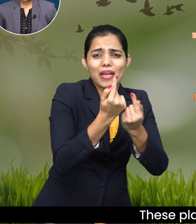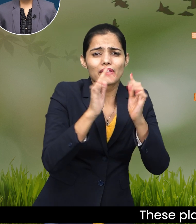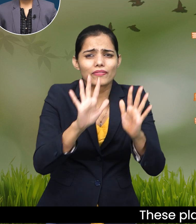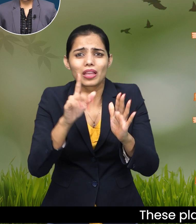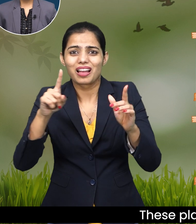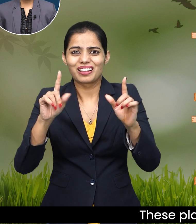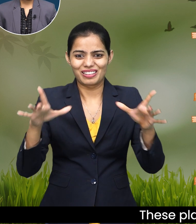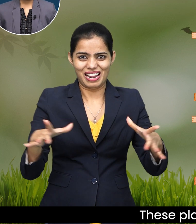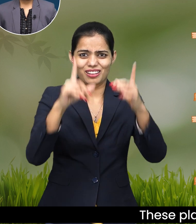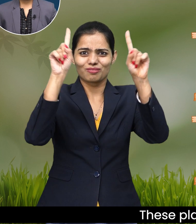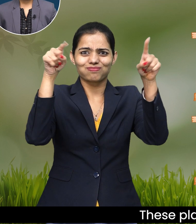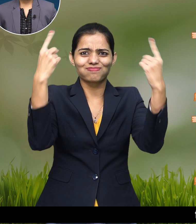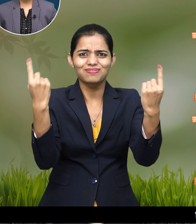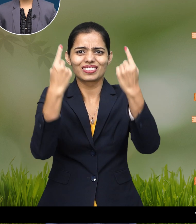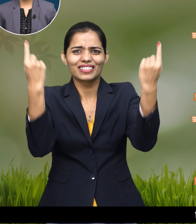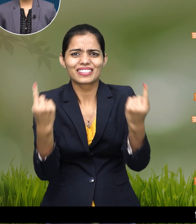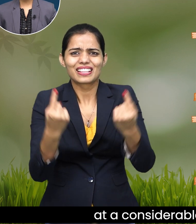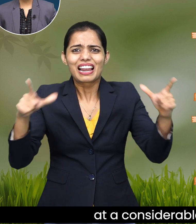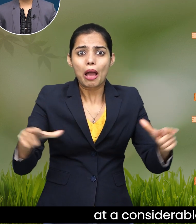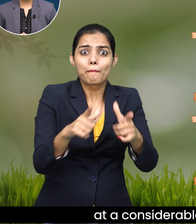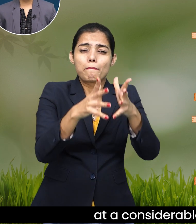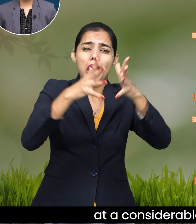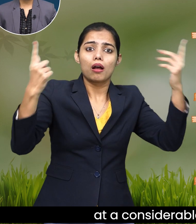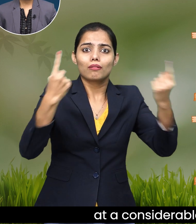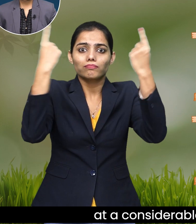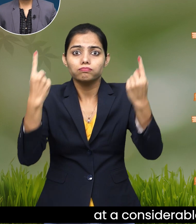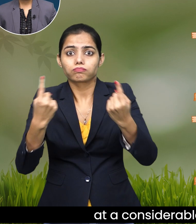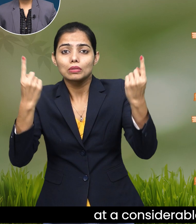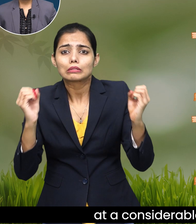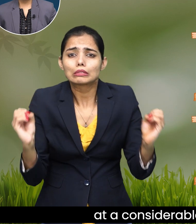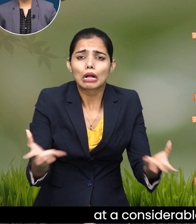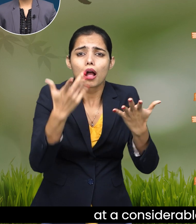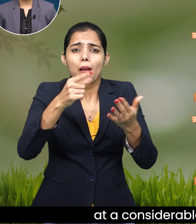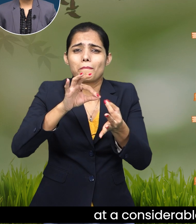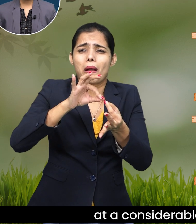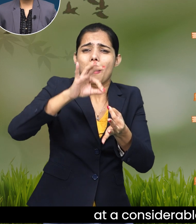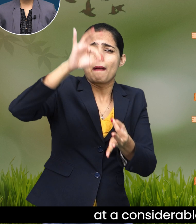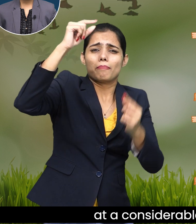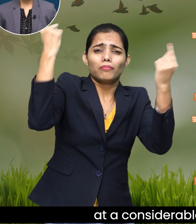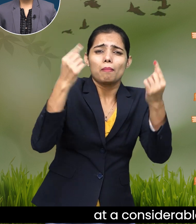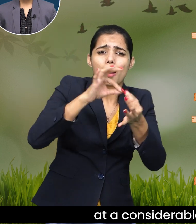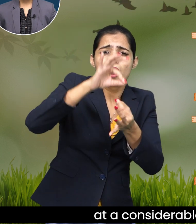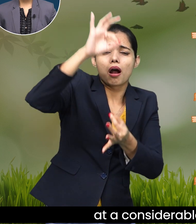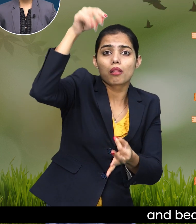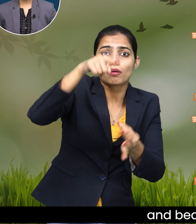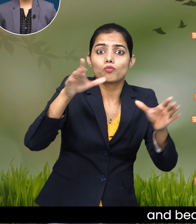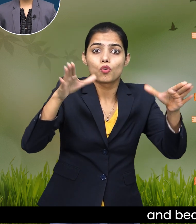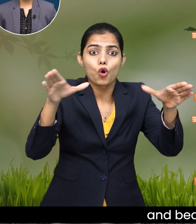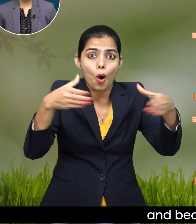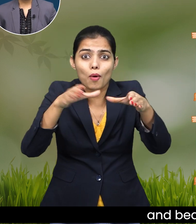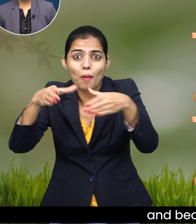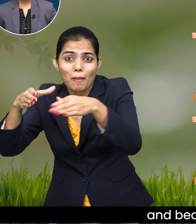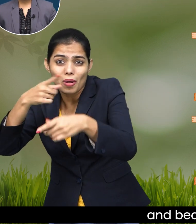These plants have branches that begin at considerable height above the ground and